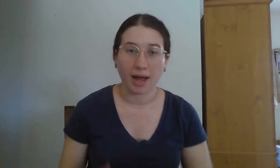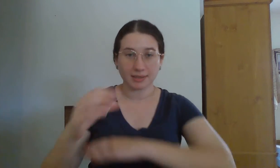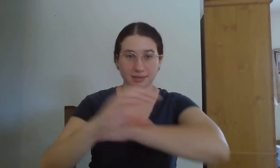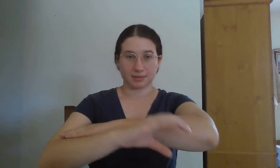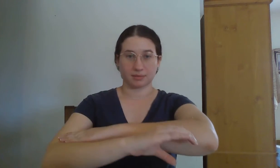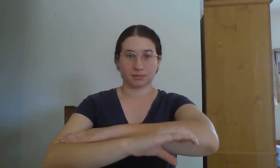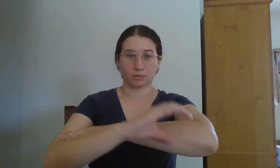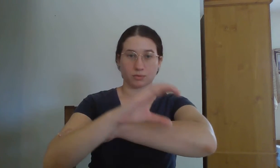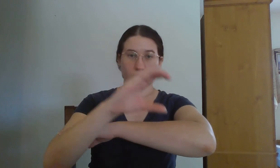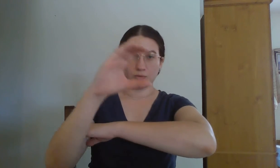Sunrise,